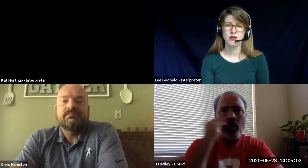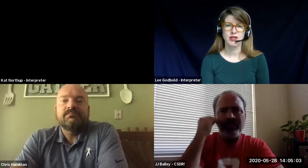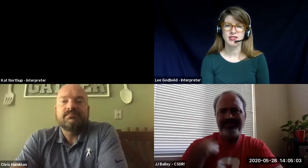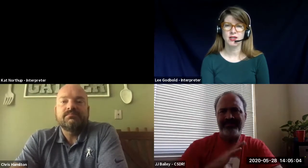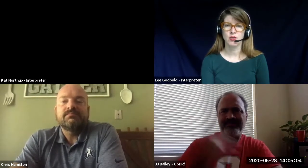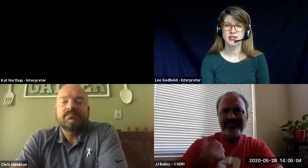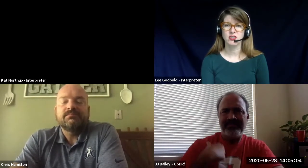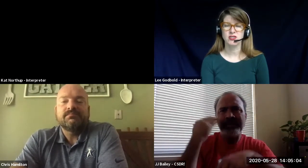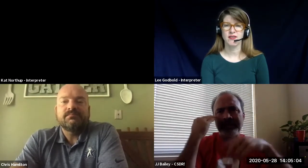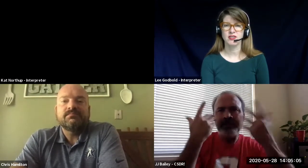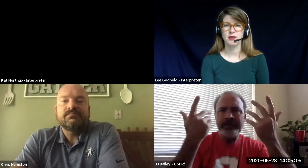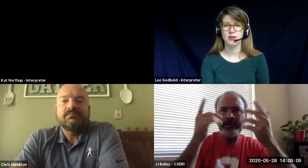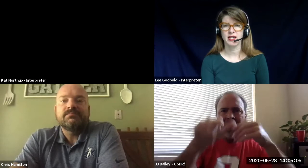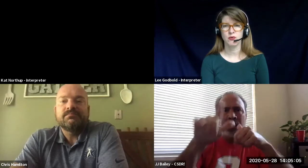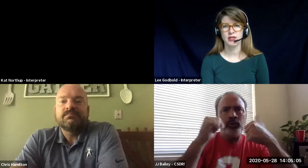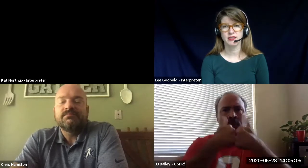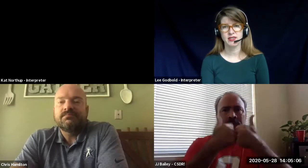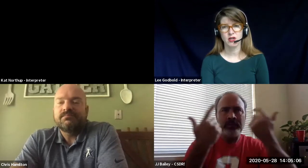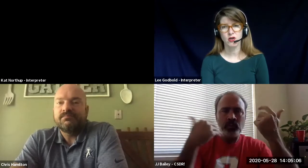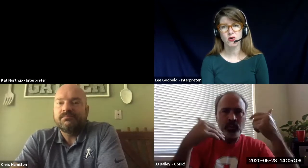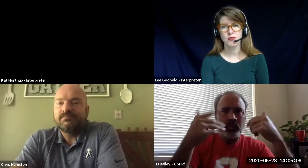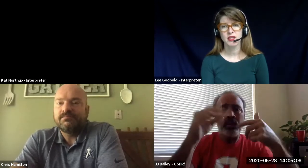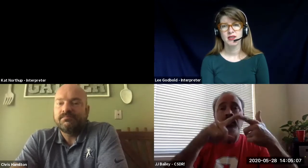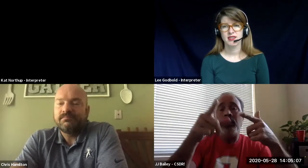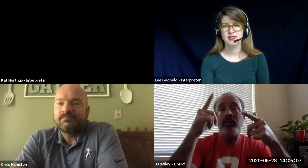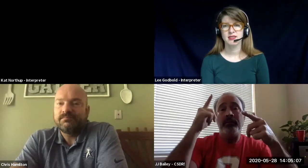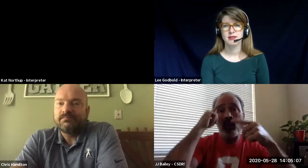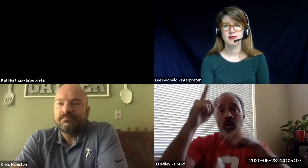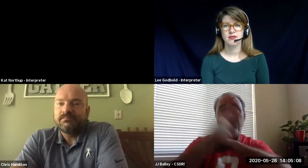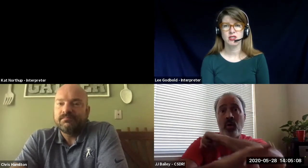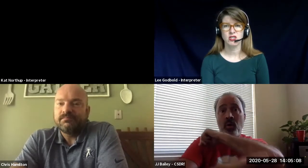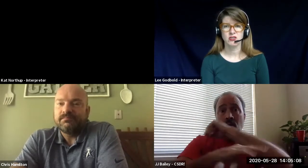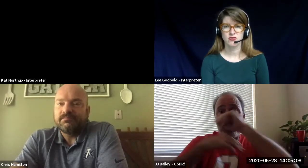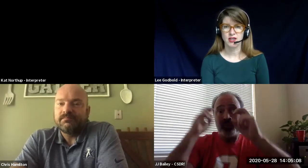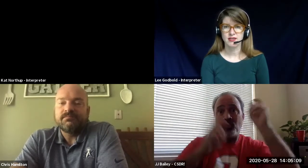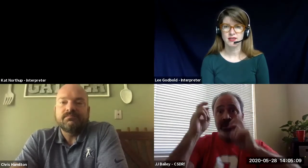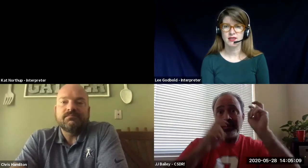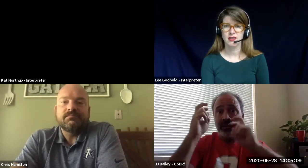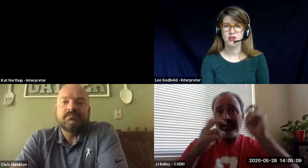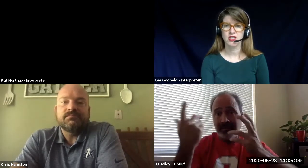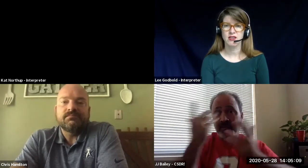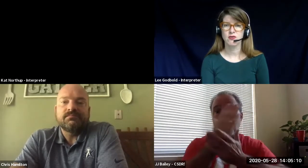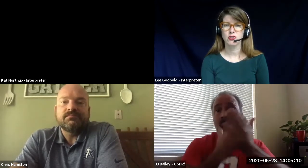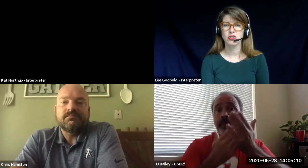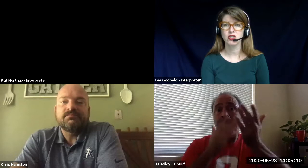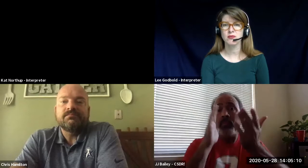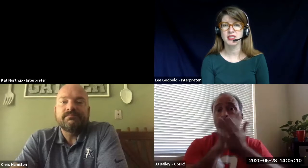always. I don't want to take just half the team and let everyone else stay home. That's definitely a challenge for us. And then looking at fall